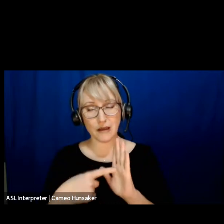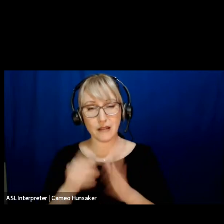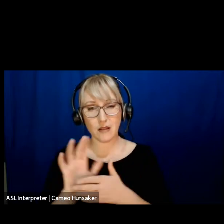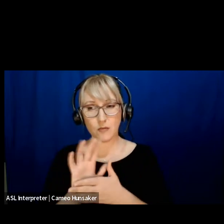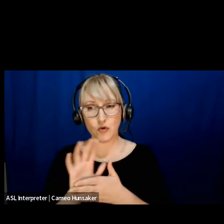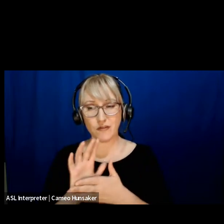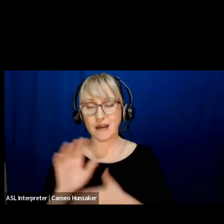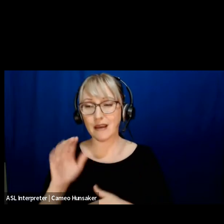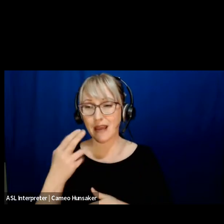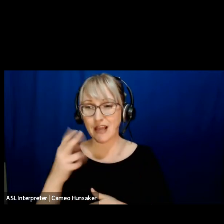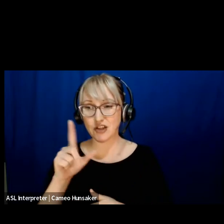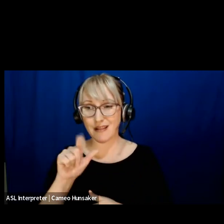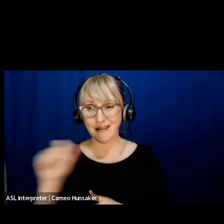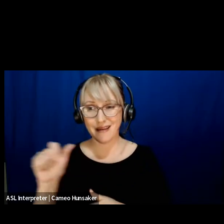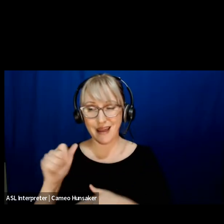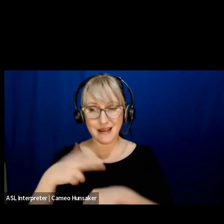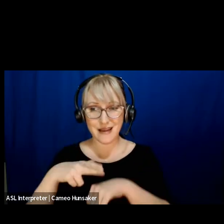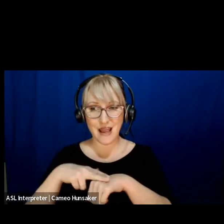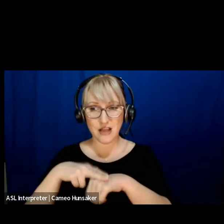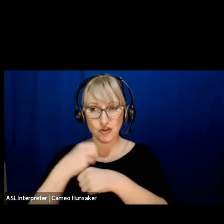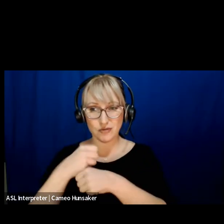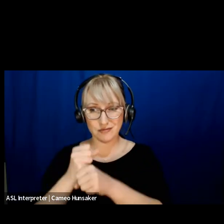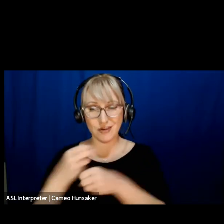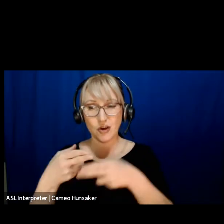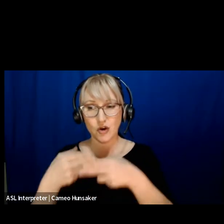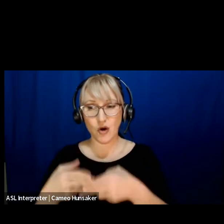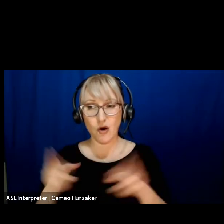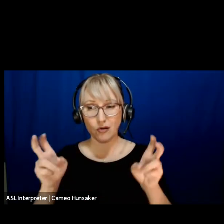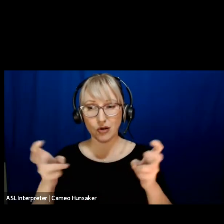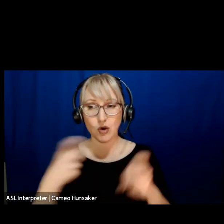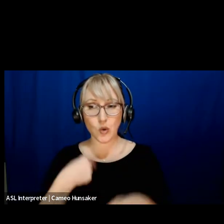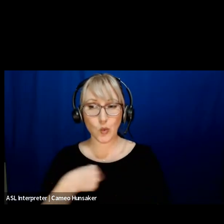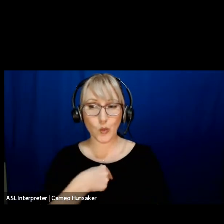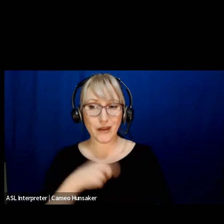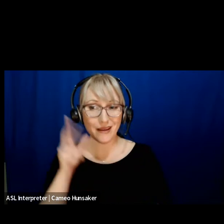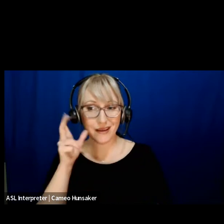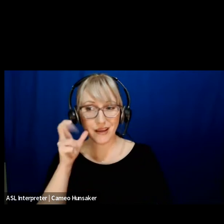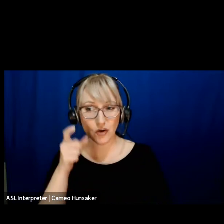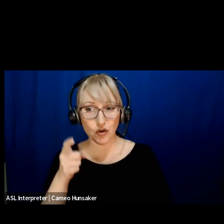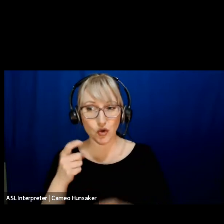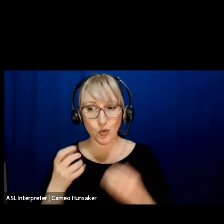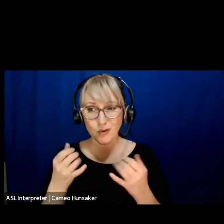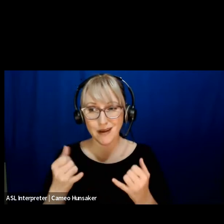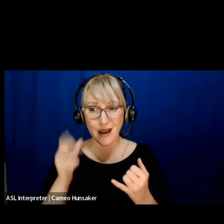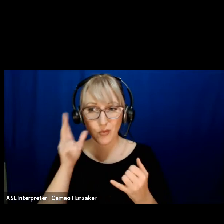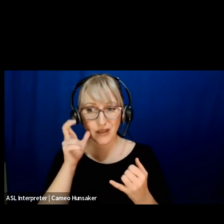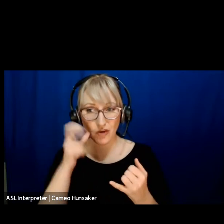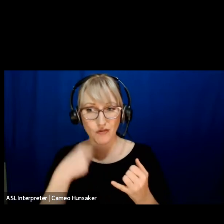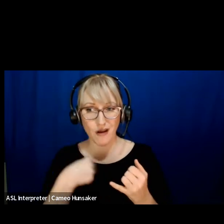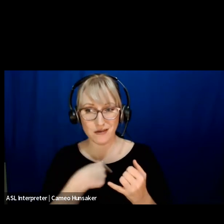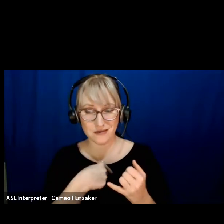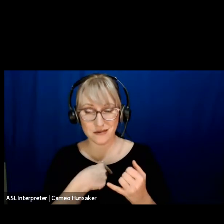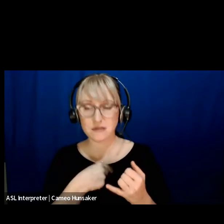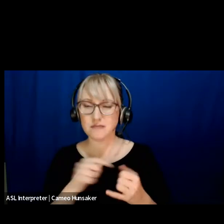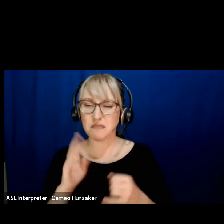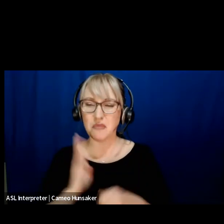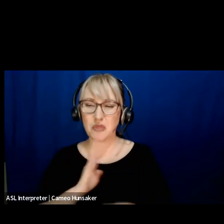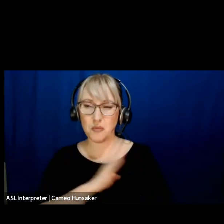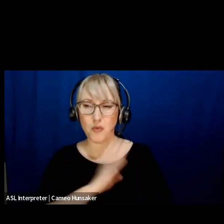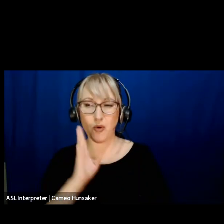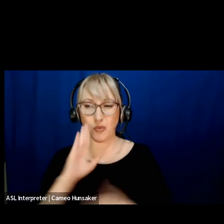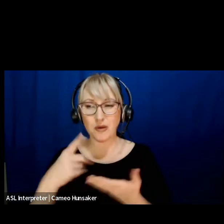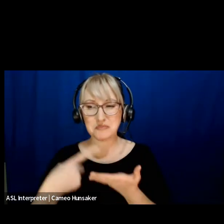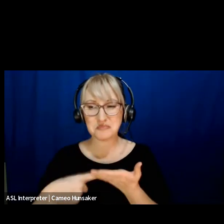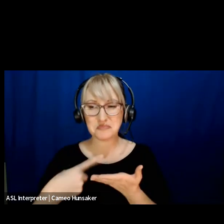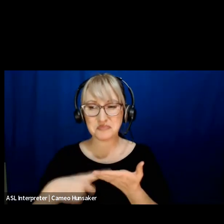HLAA National put out called We Hear You, Now Hear Us. But the board will meet on that next